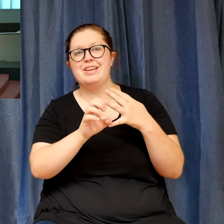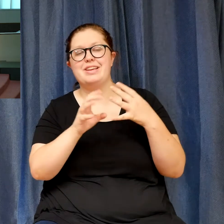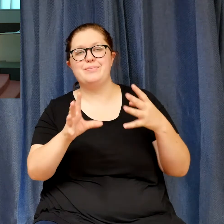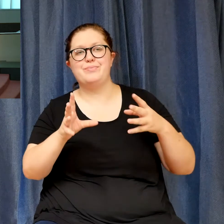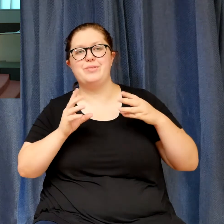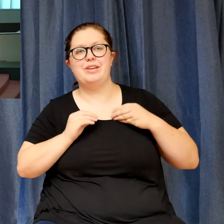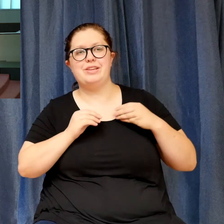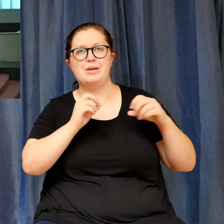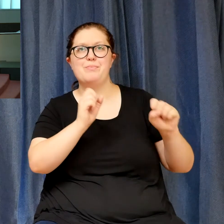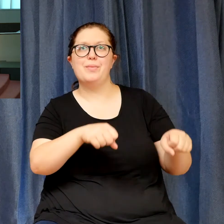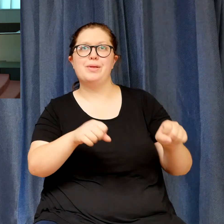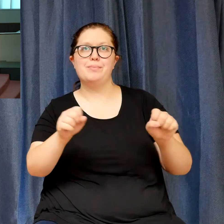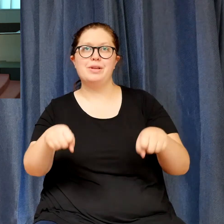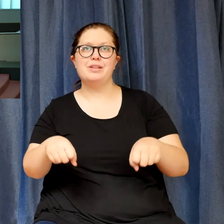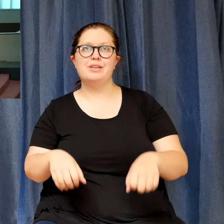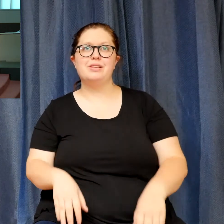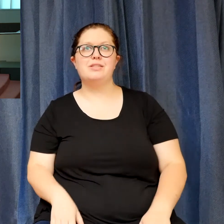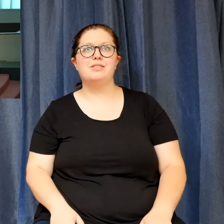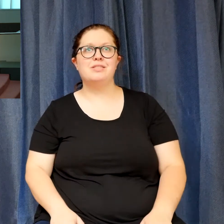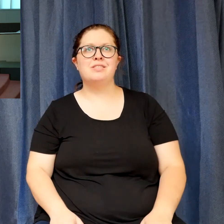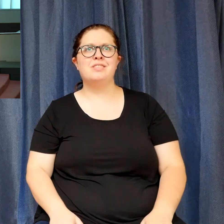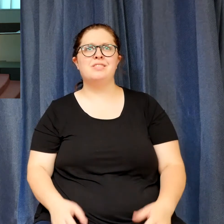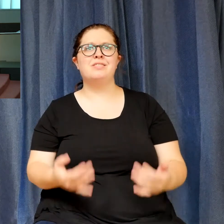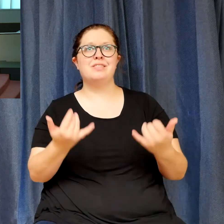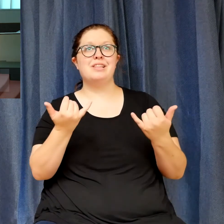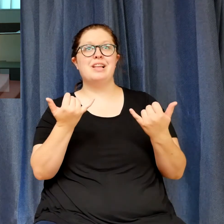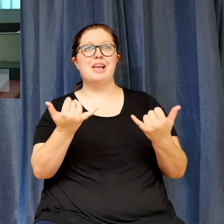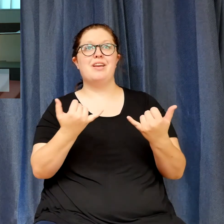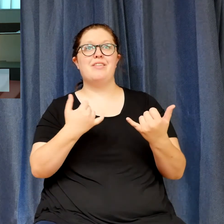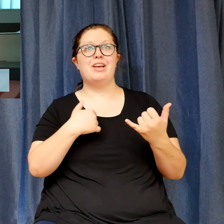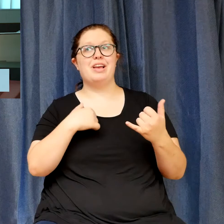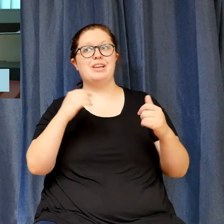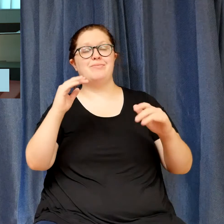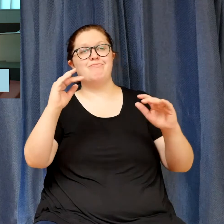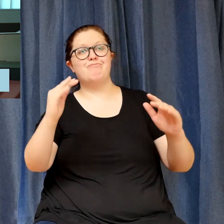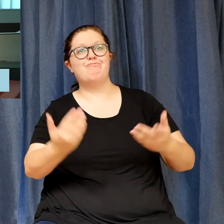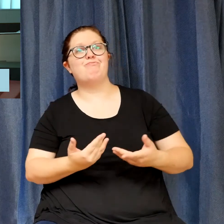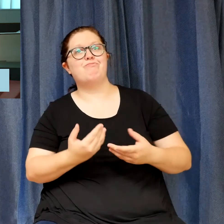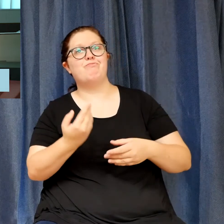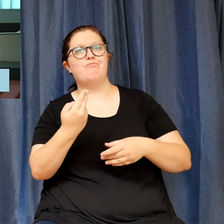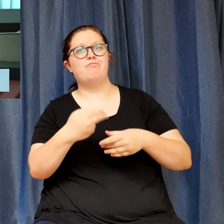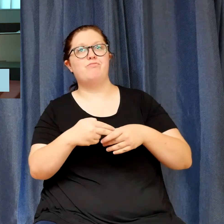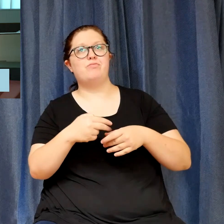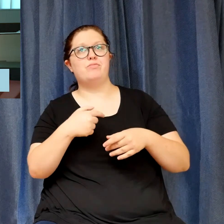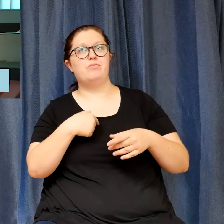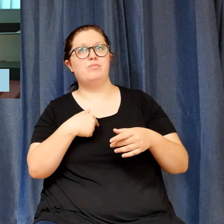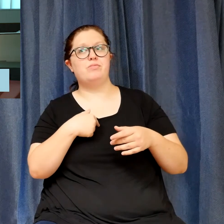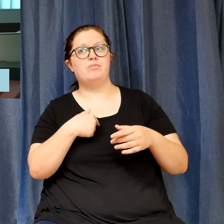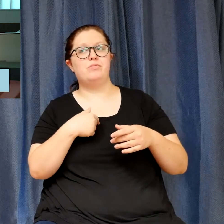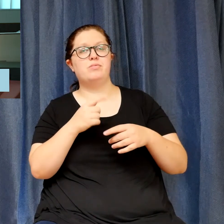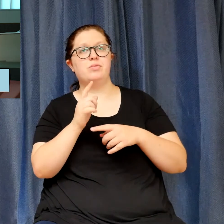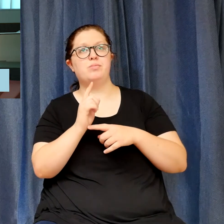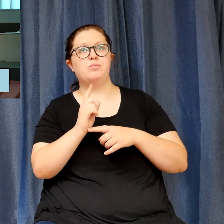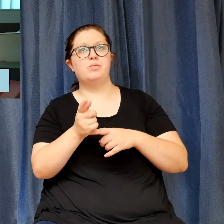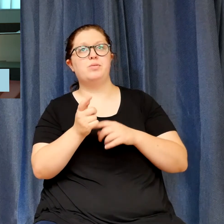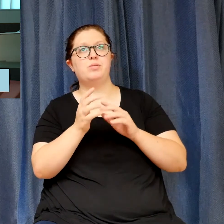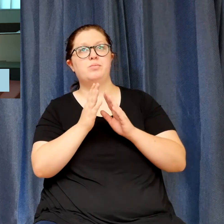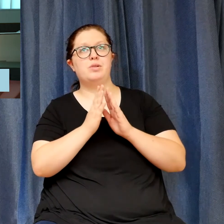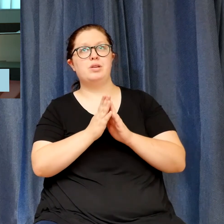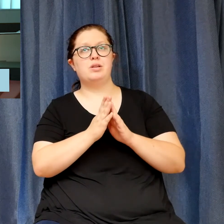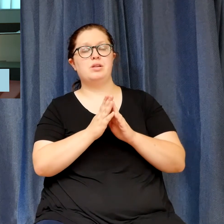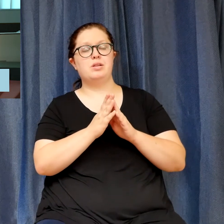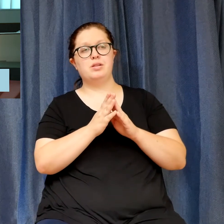course, embracing the possibilities. So now I just invite you to join me in just a moment of